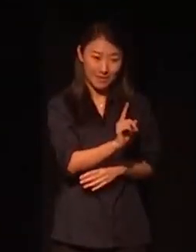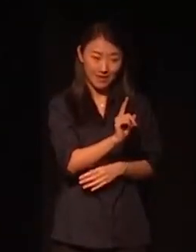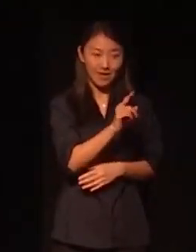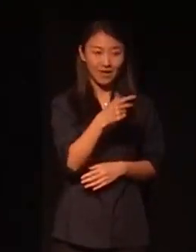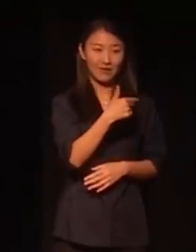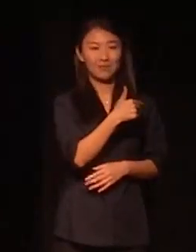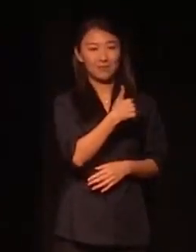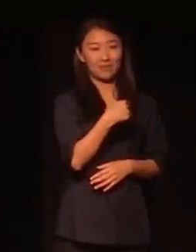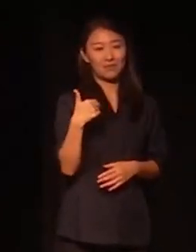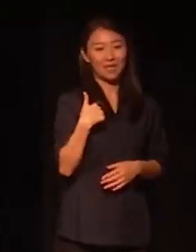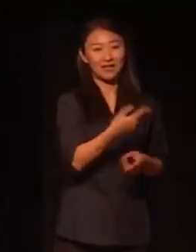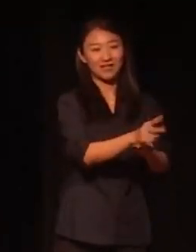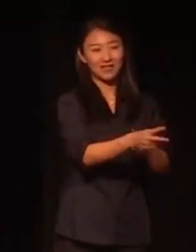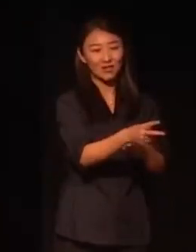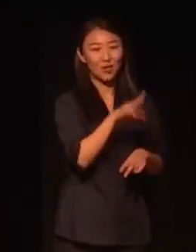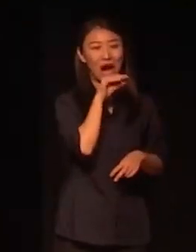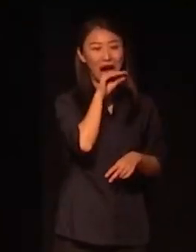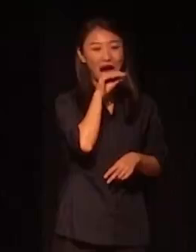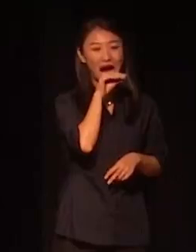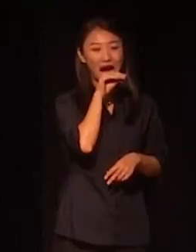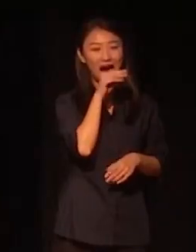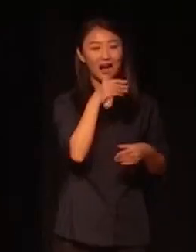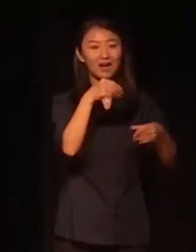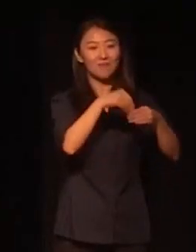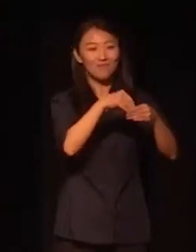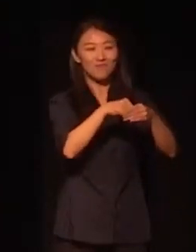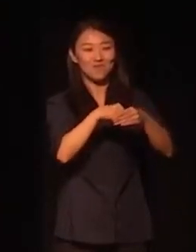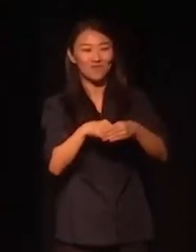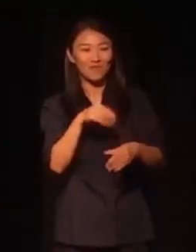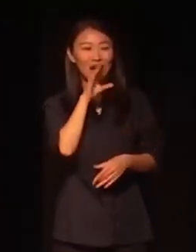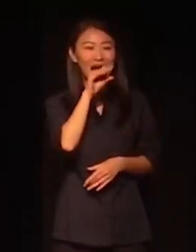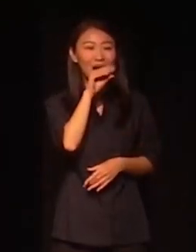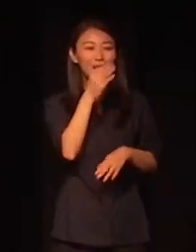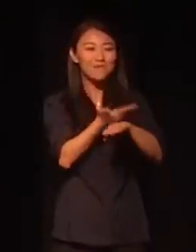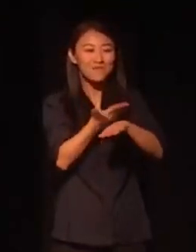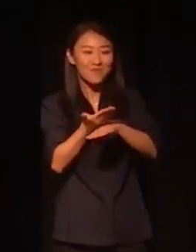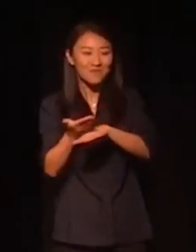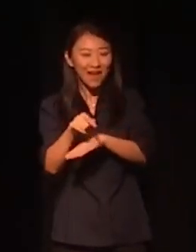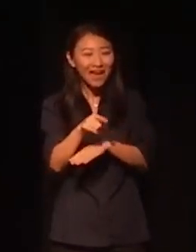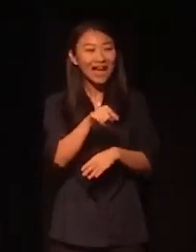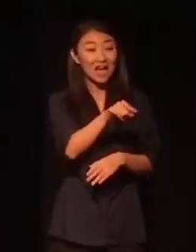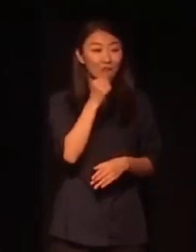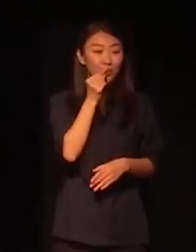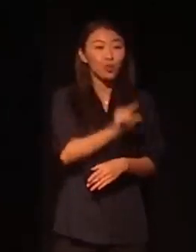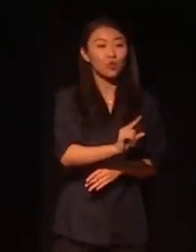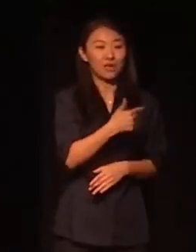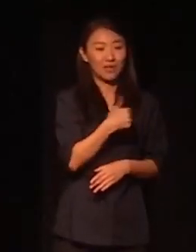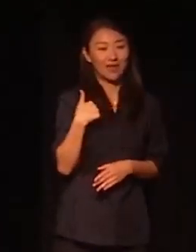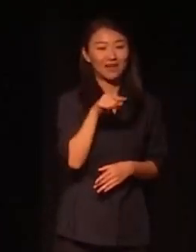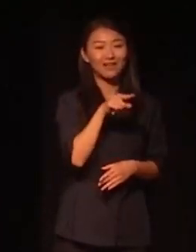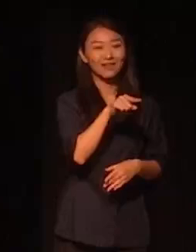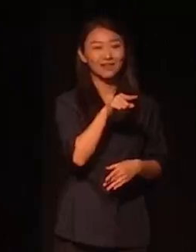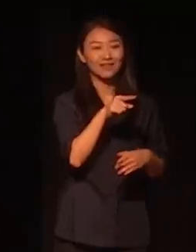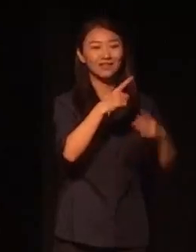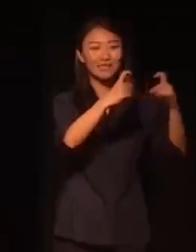Peking roast duck, or this is the Beijing Tianya, meaning we refer to the city and then use its name as part of